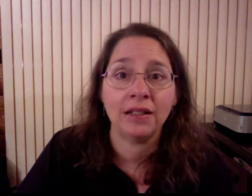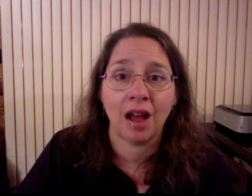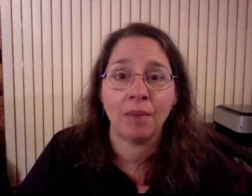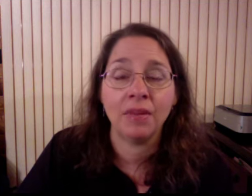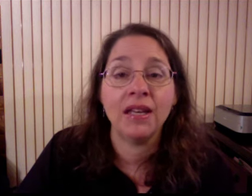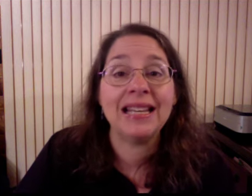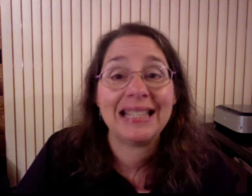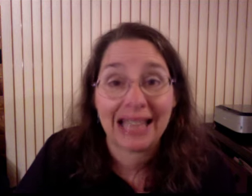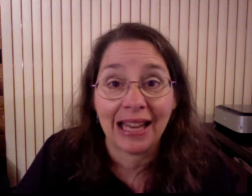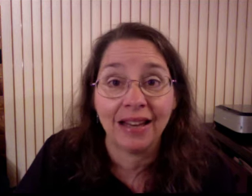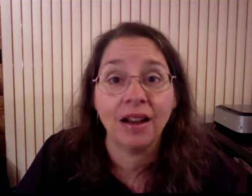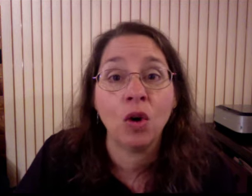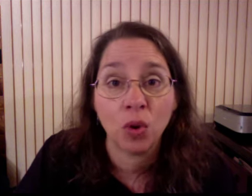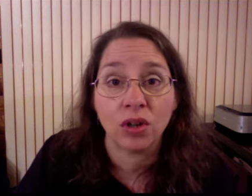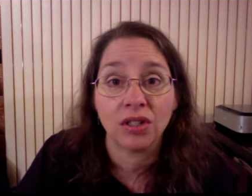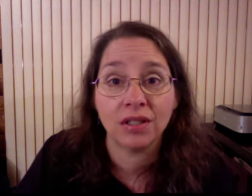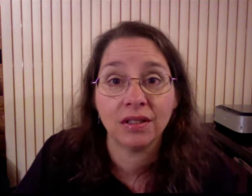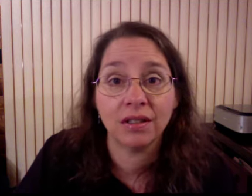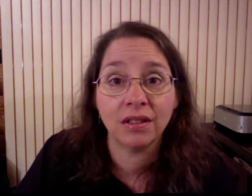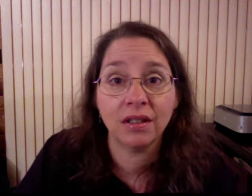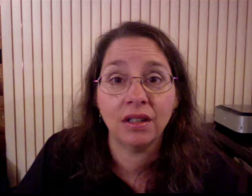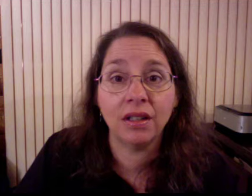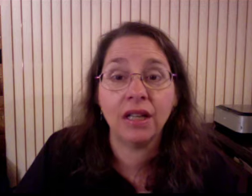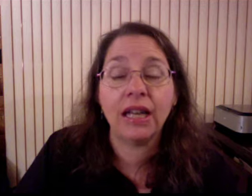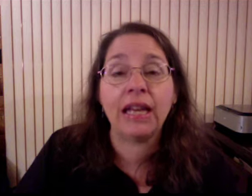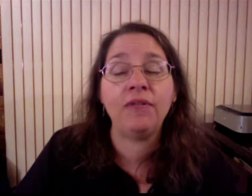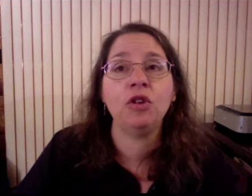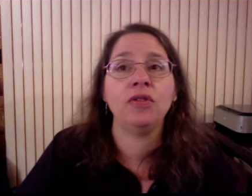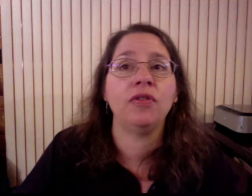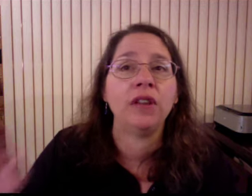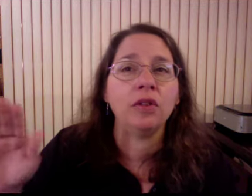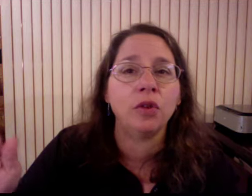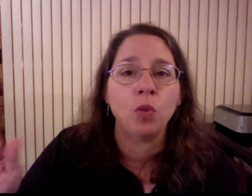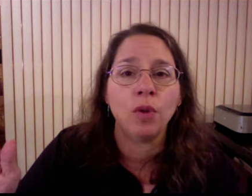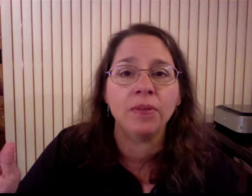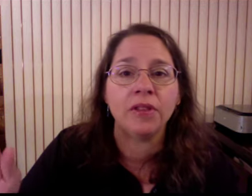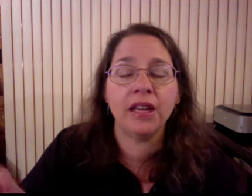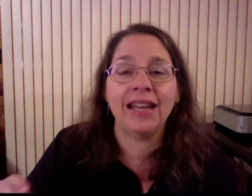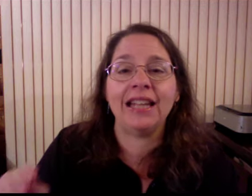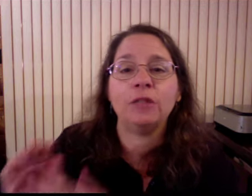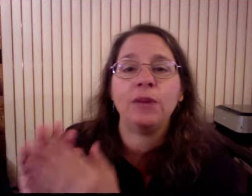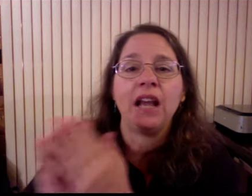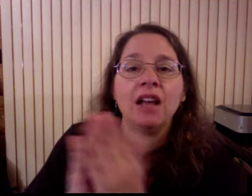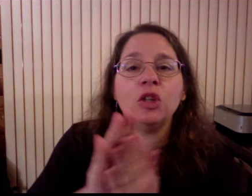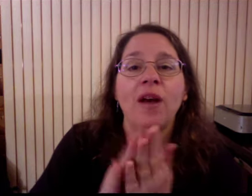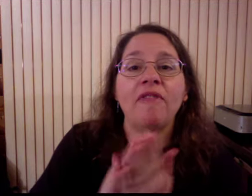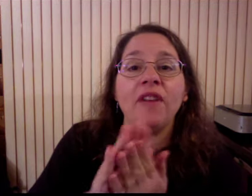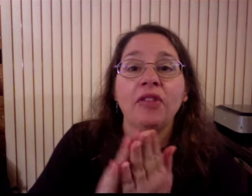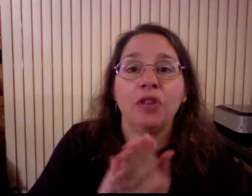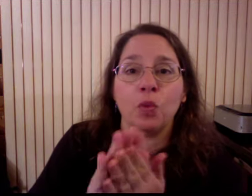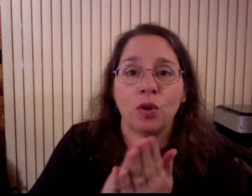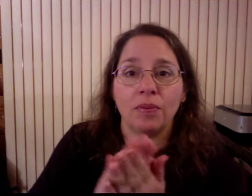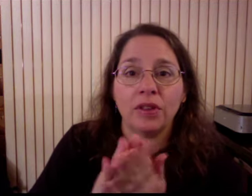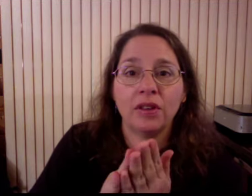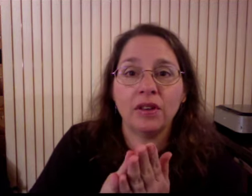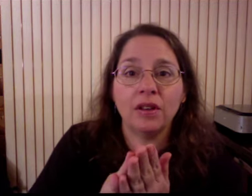time, seen a horse. If you could feel the warmth, it's because you have felt the warmth